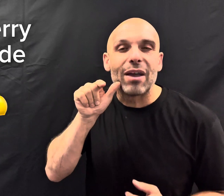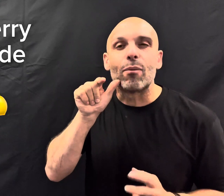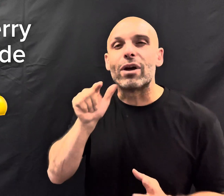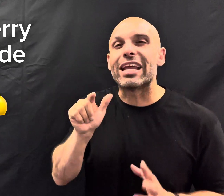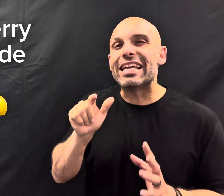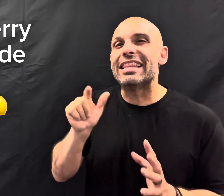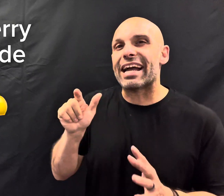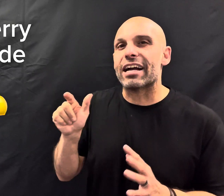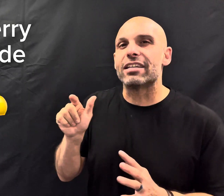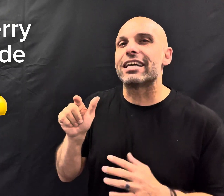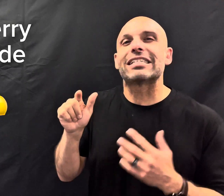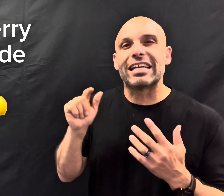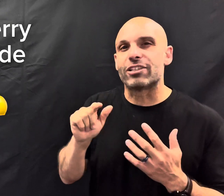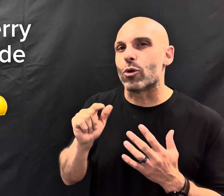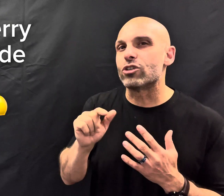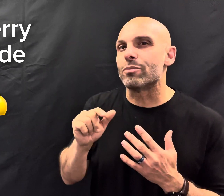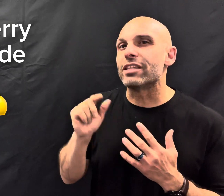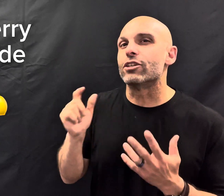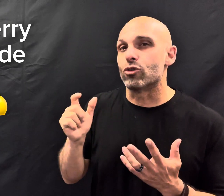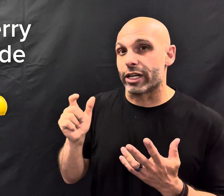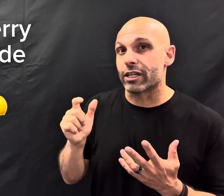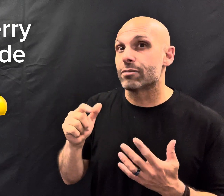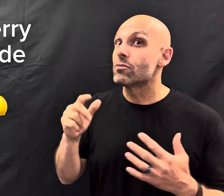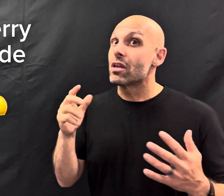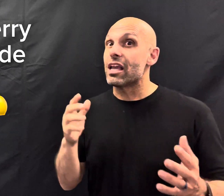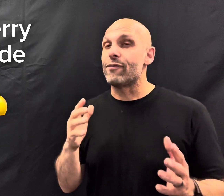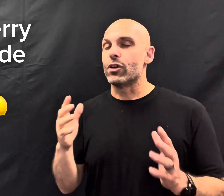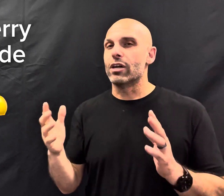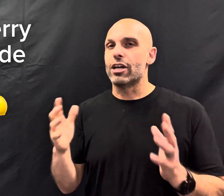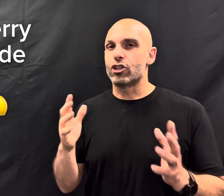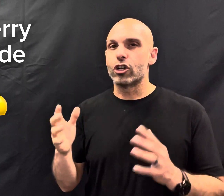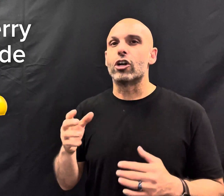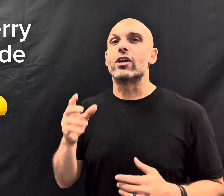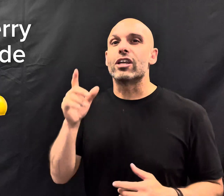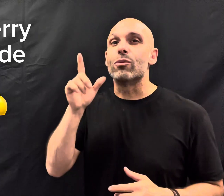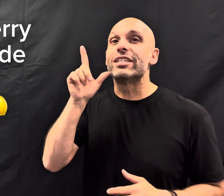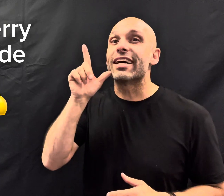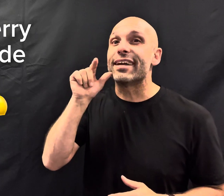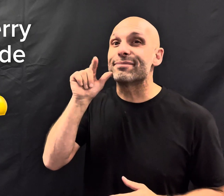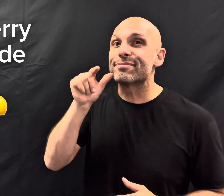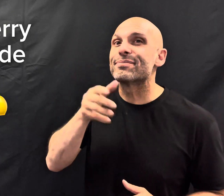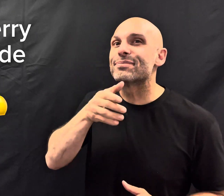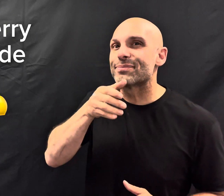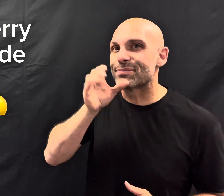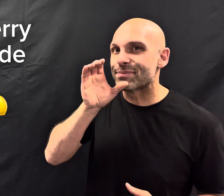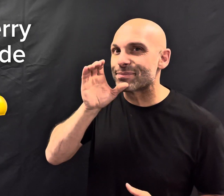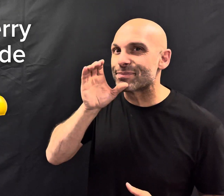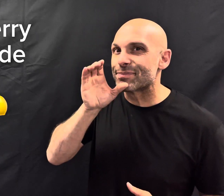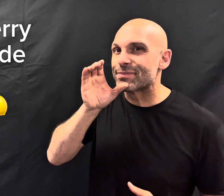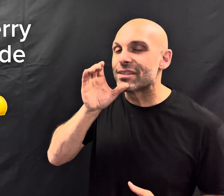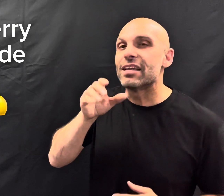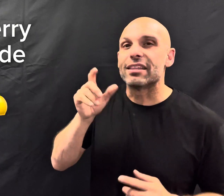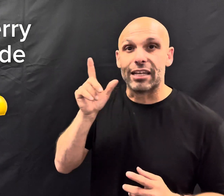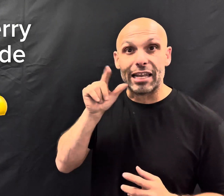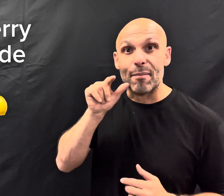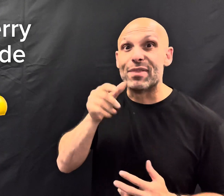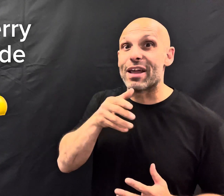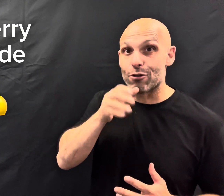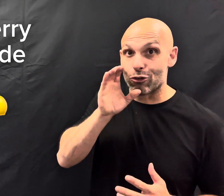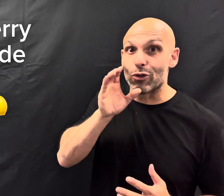When in that context, it's going to mean the drink. If you're unsure, you would sign the lemon that you drink,